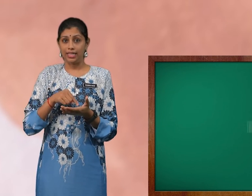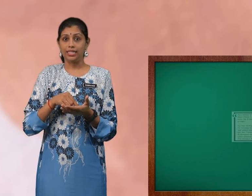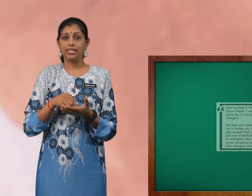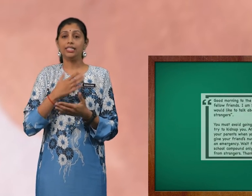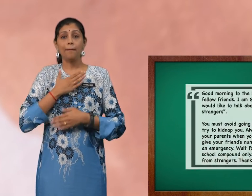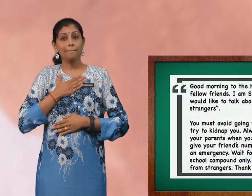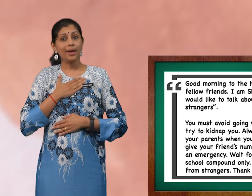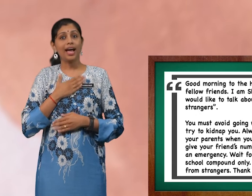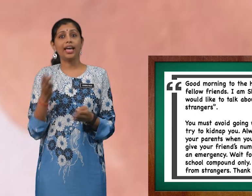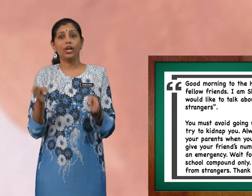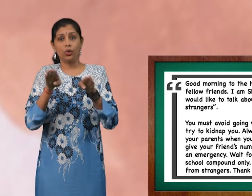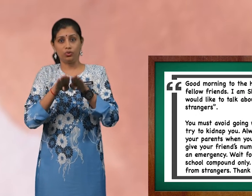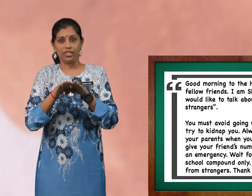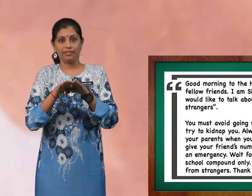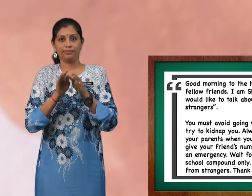This is my closure.